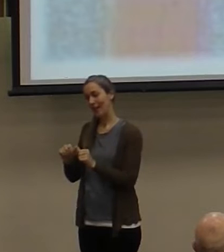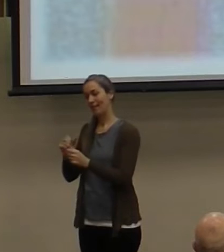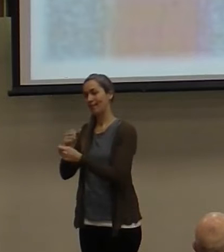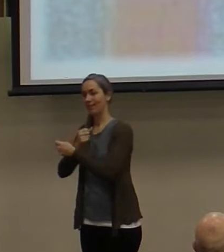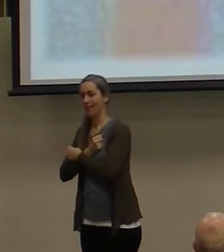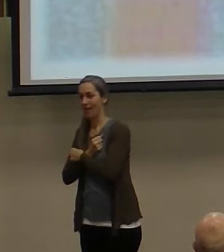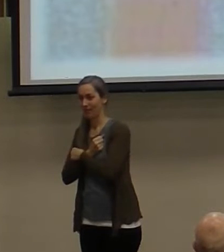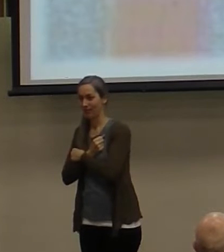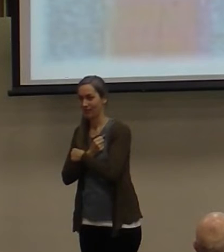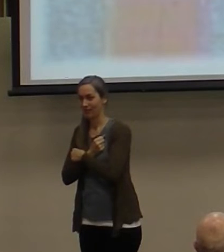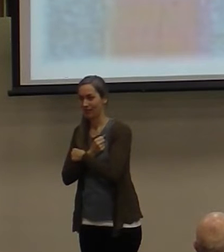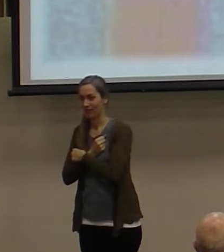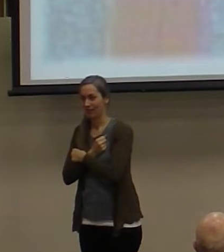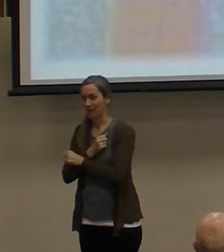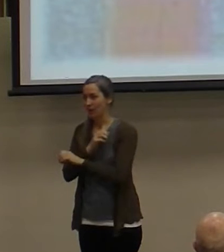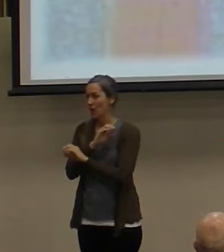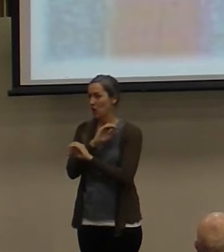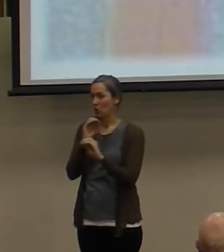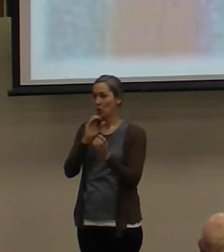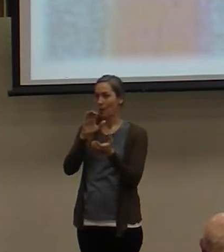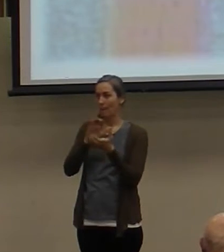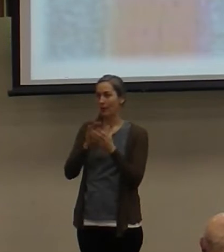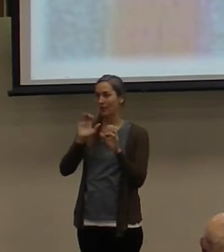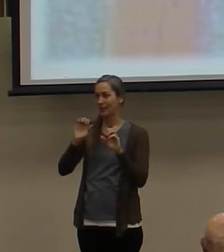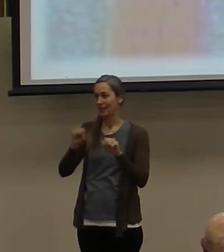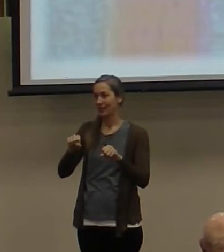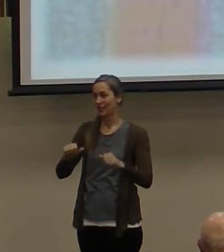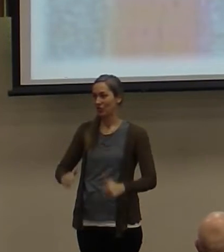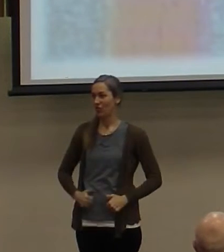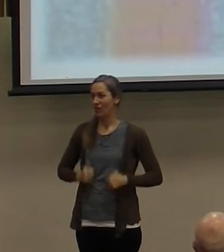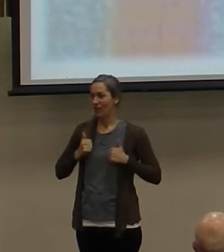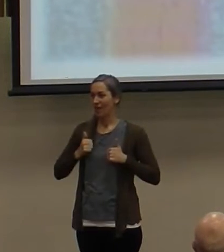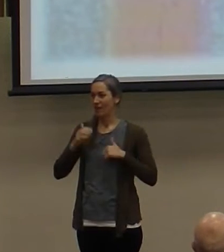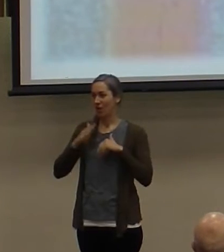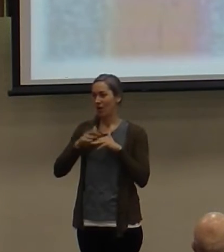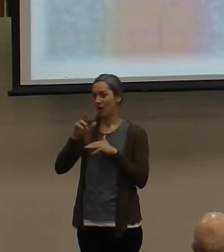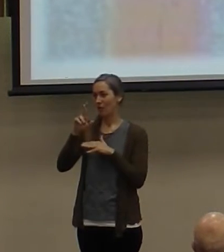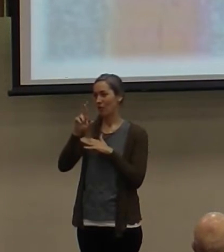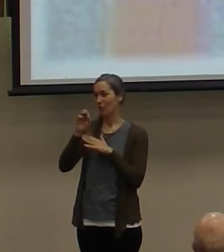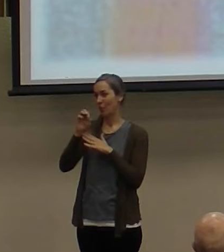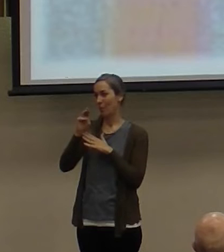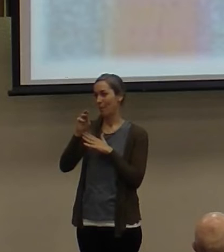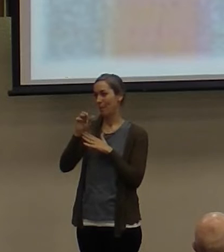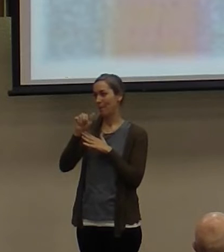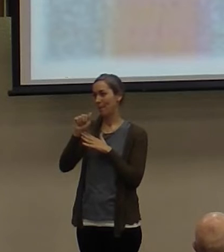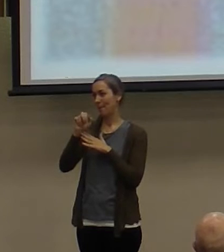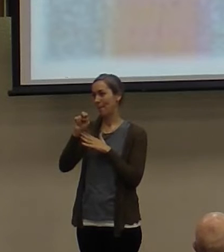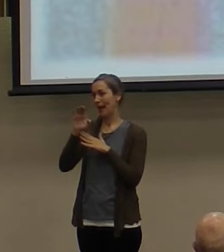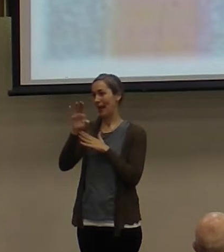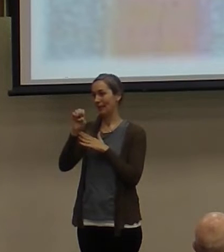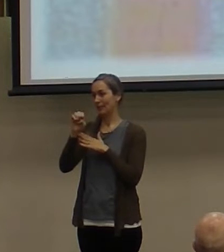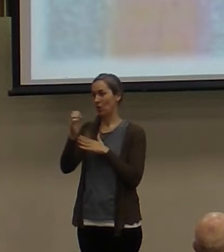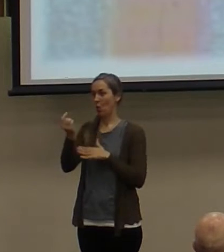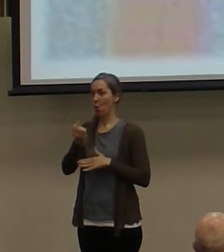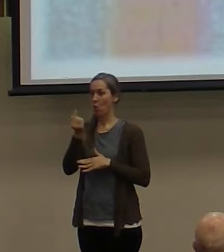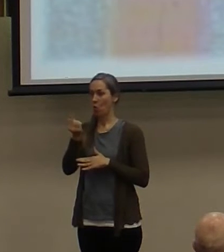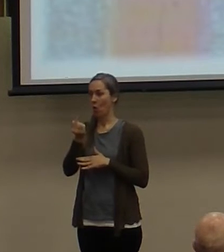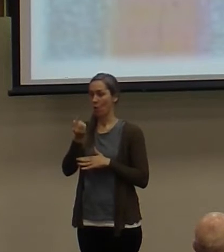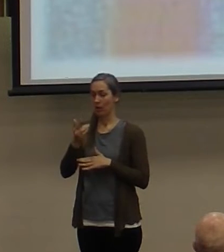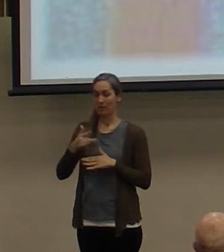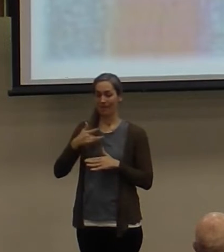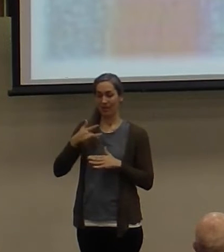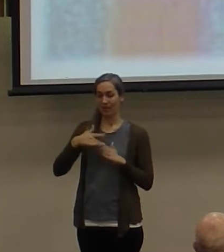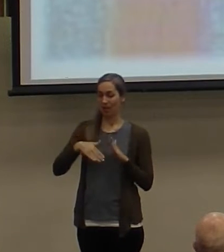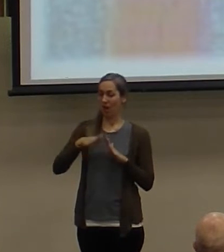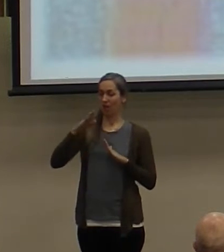can survive on romantic feelings alone, because we know about feelings, right? Feelings are up and down. Feelings change. Feelings are here and then